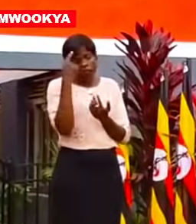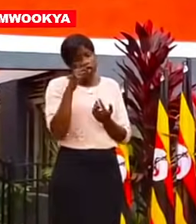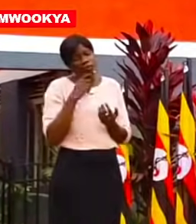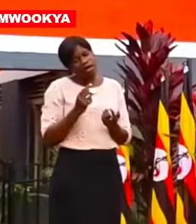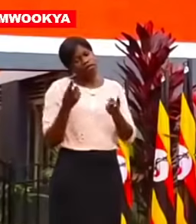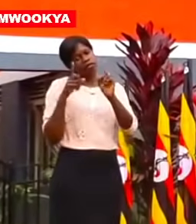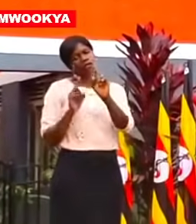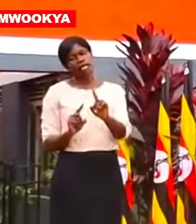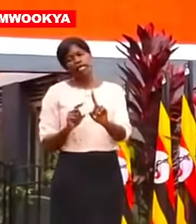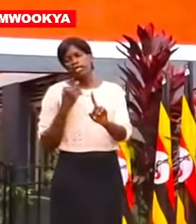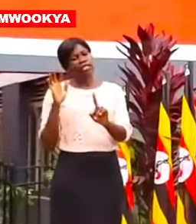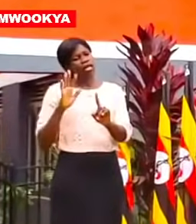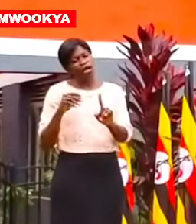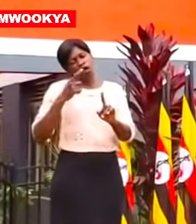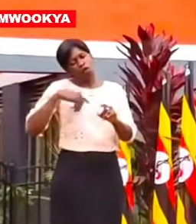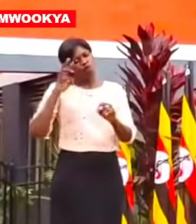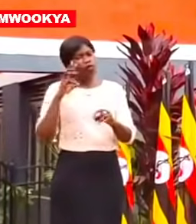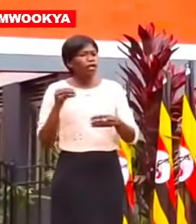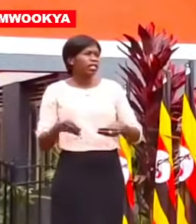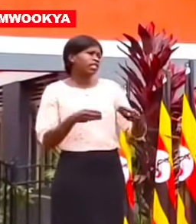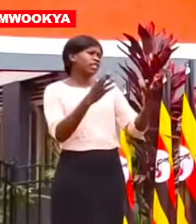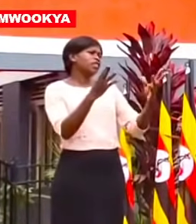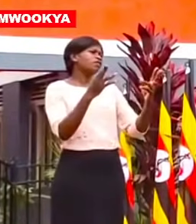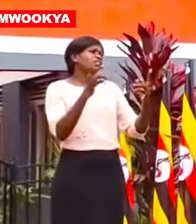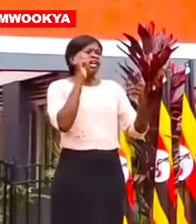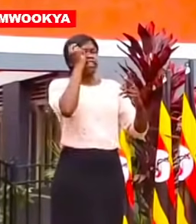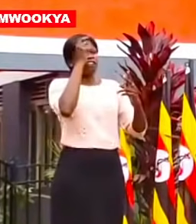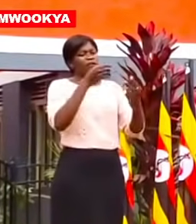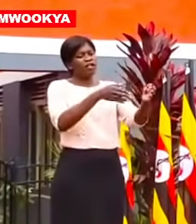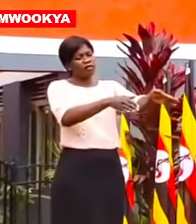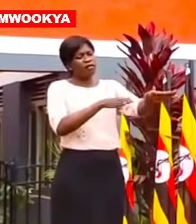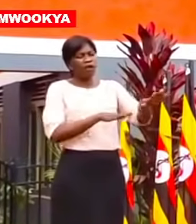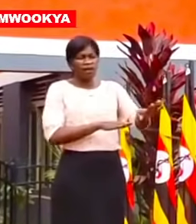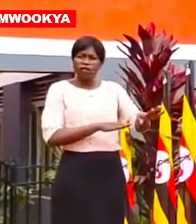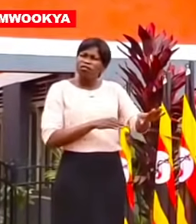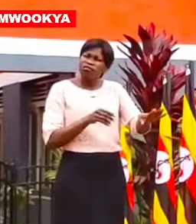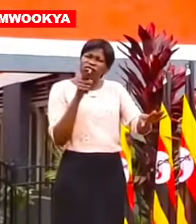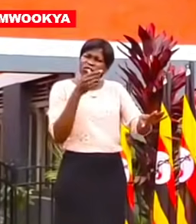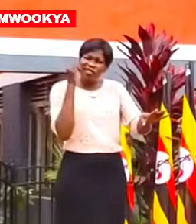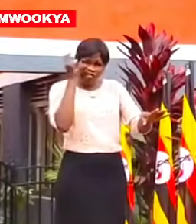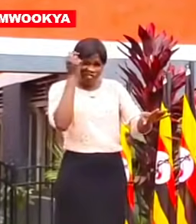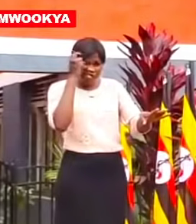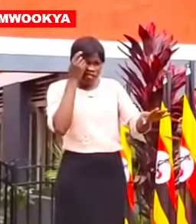he's an MP, we are going to give him a state funeral? Is that what makes sense?